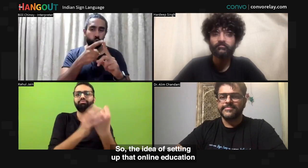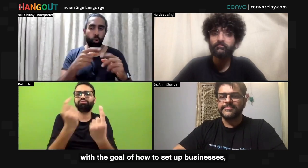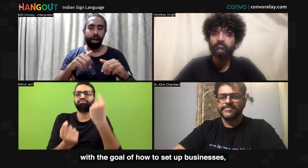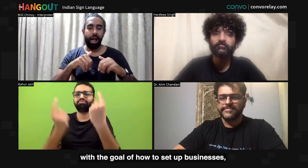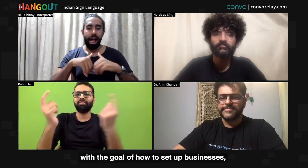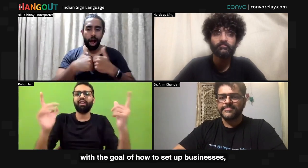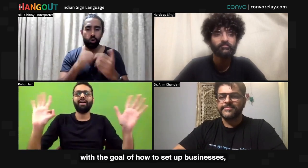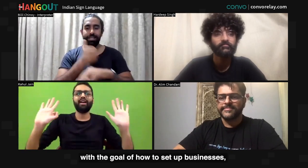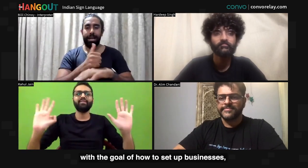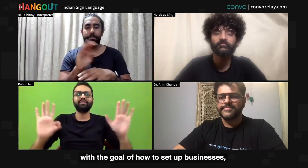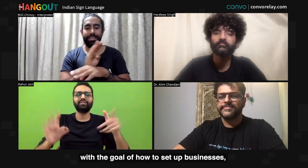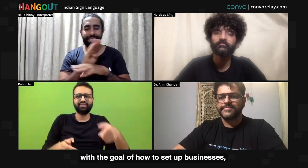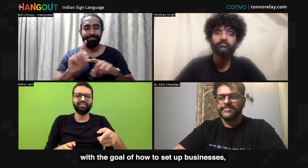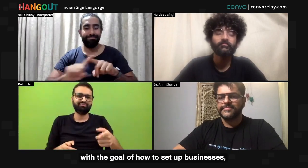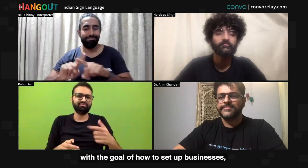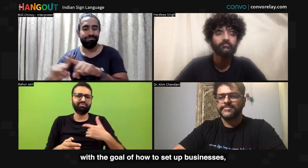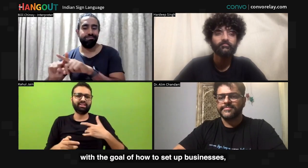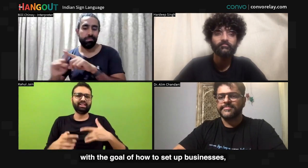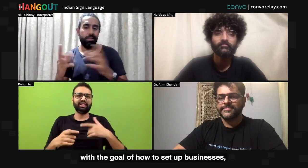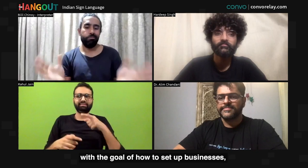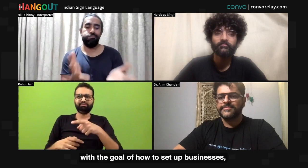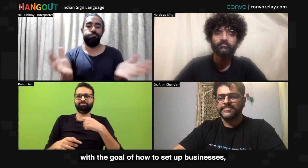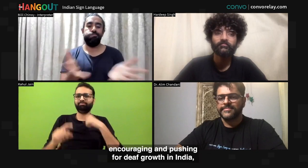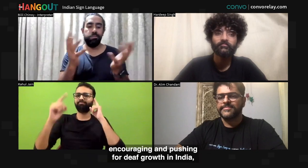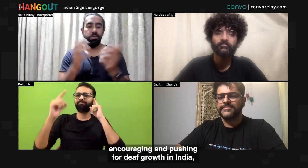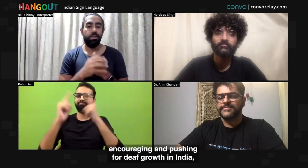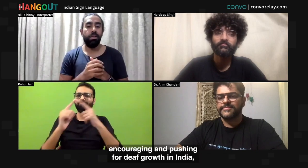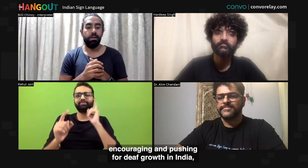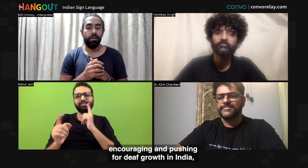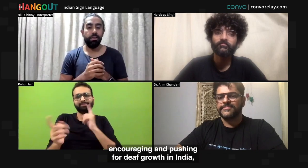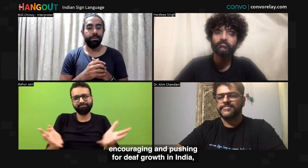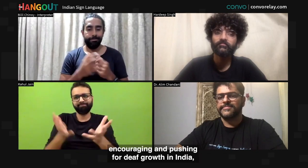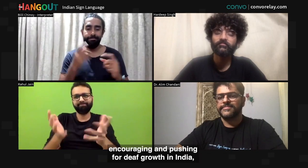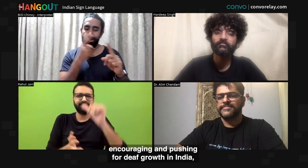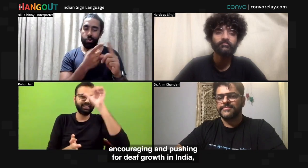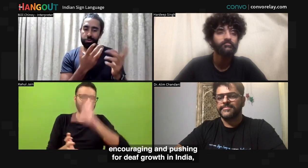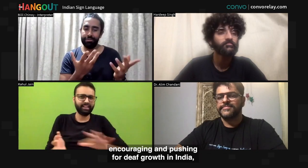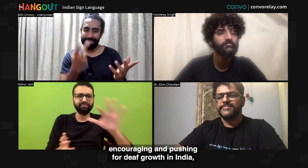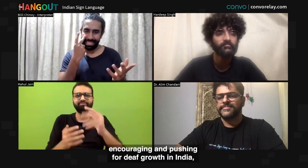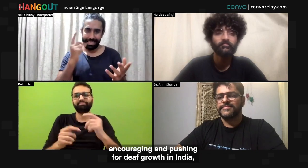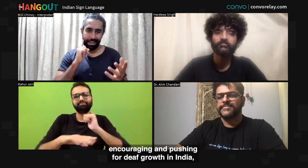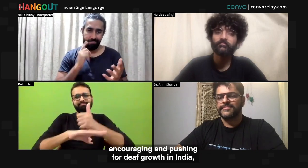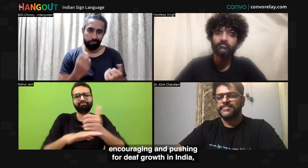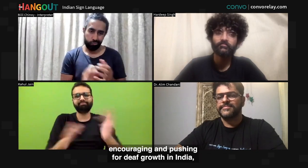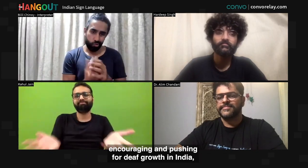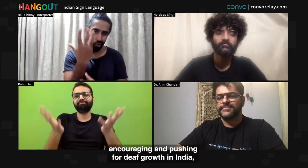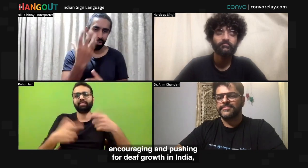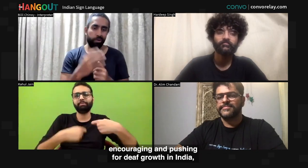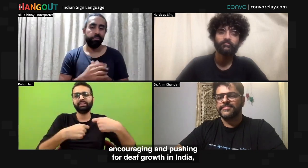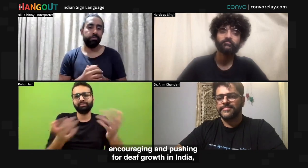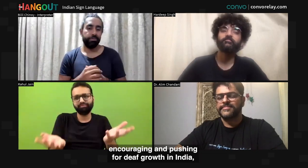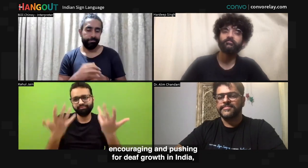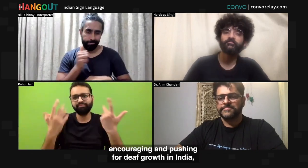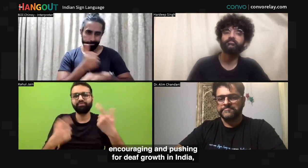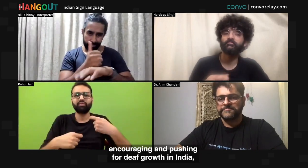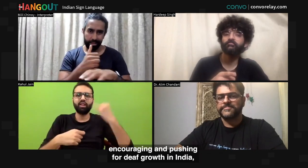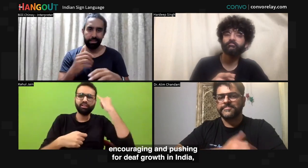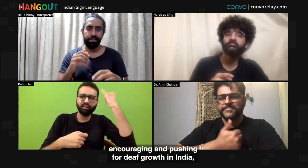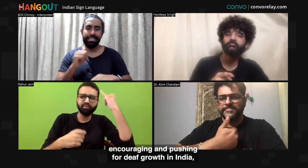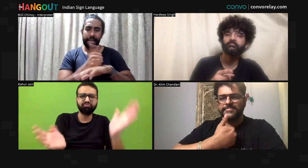with the goal of, um, how to set up businesses encouraging, and, and pushing, uh, for deaf growth in, India